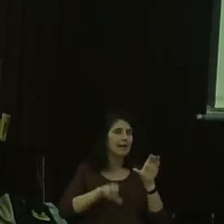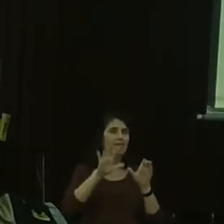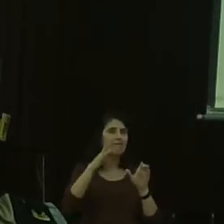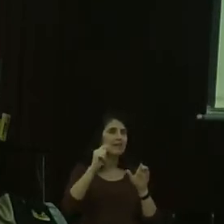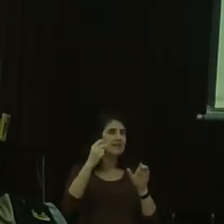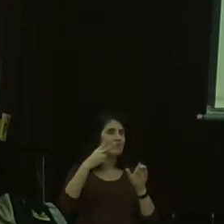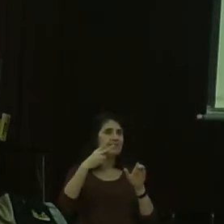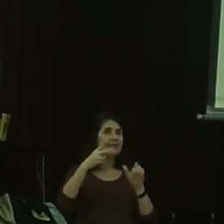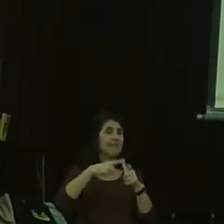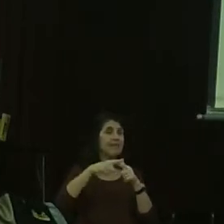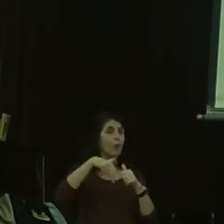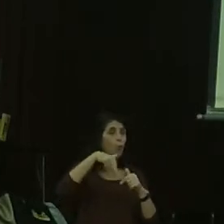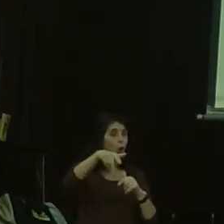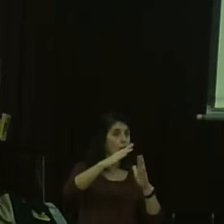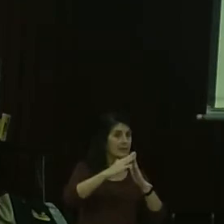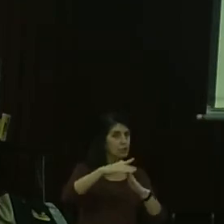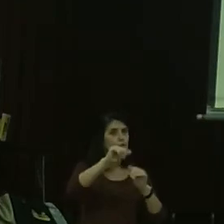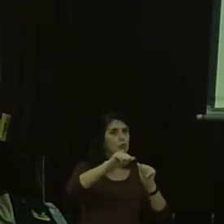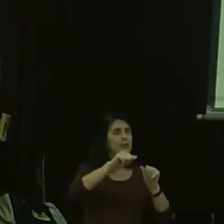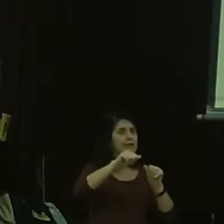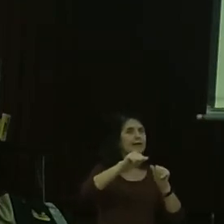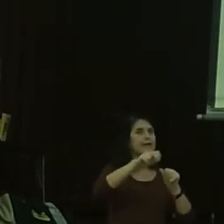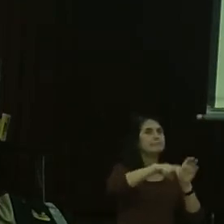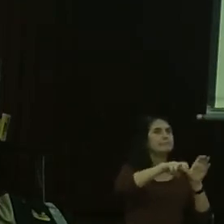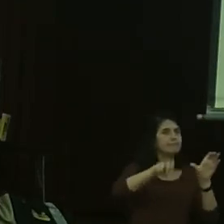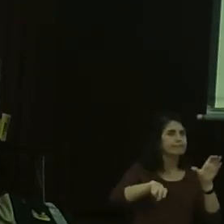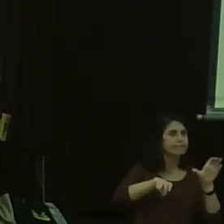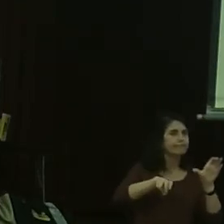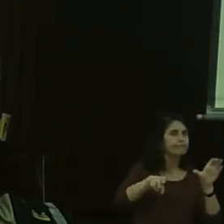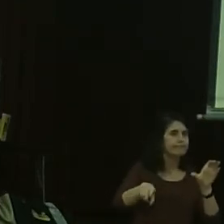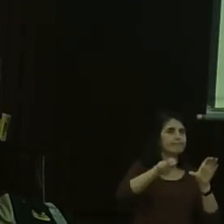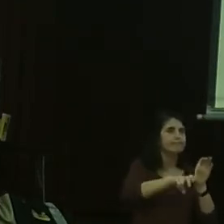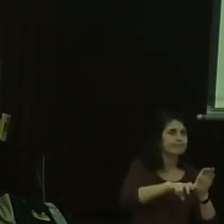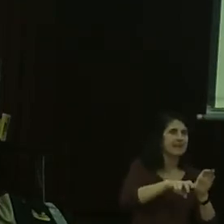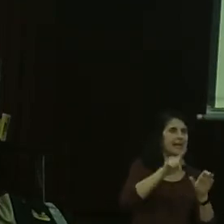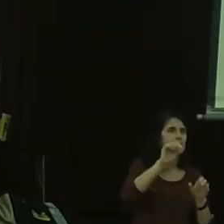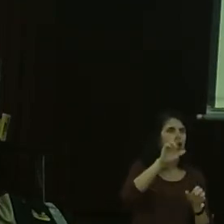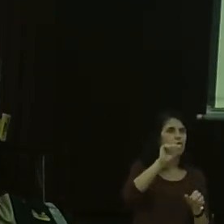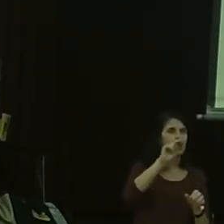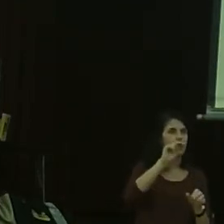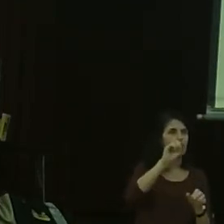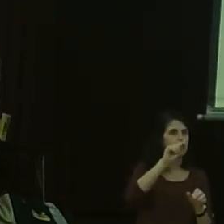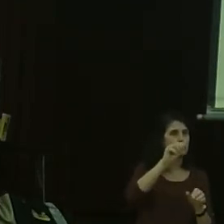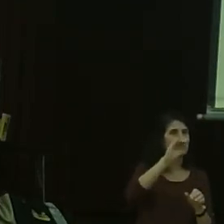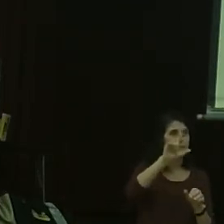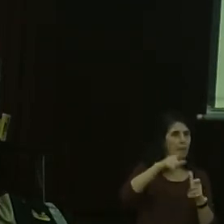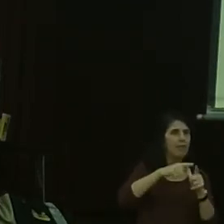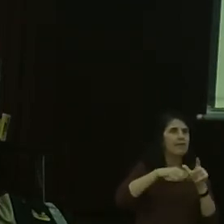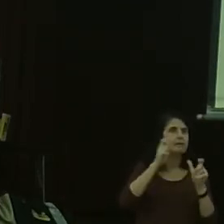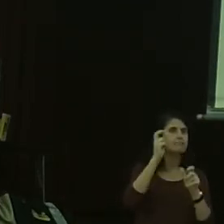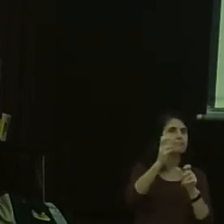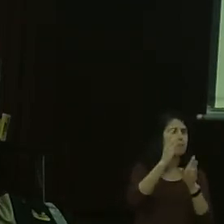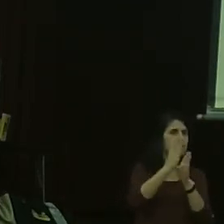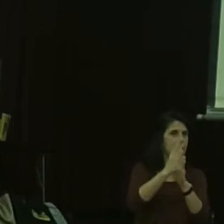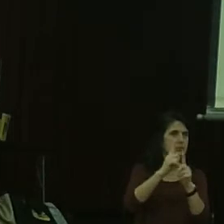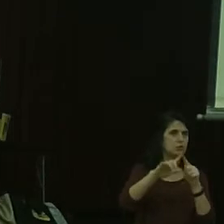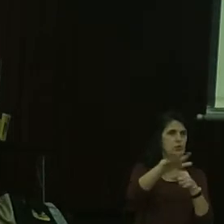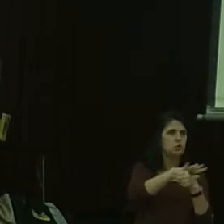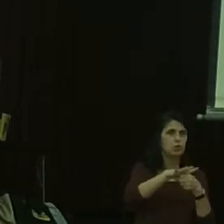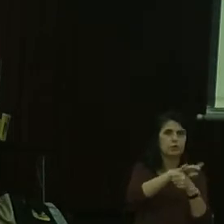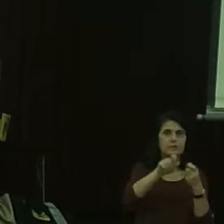and walk downtown. You can make a change at Fifth Street, the transit mall, and take the bus to downtown. Yeah,